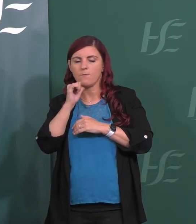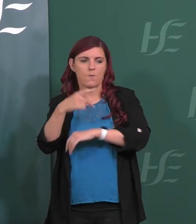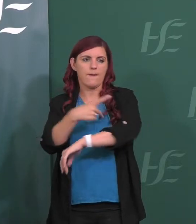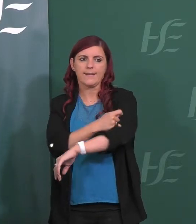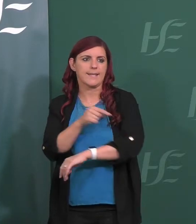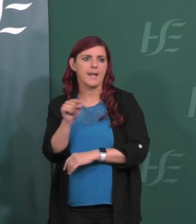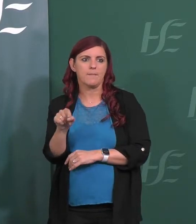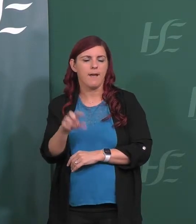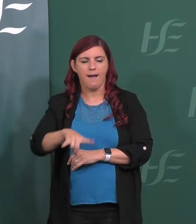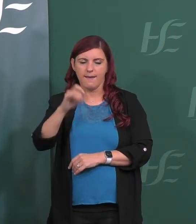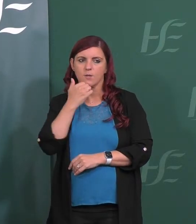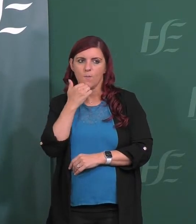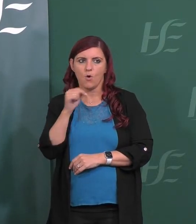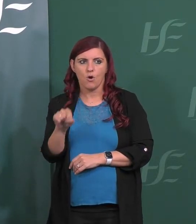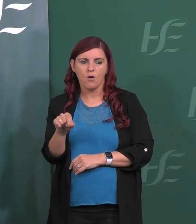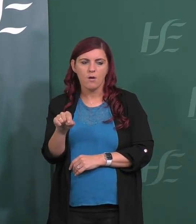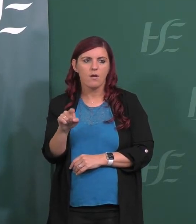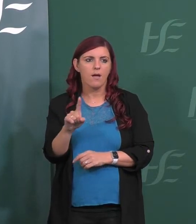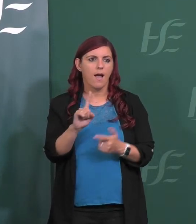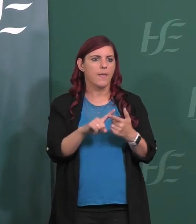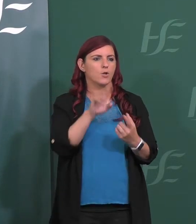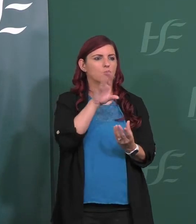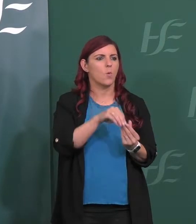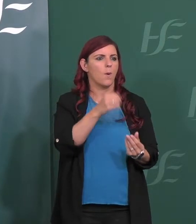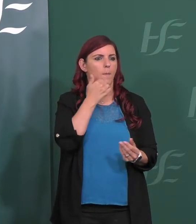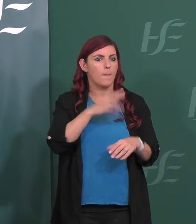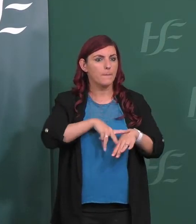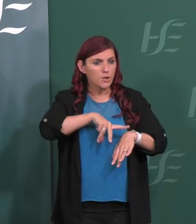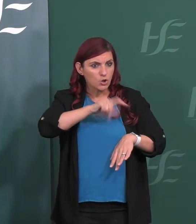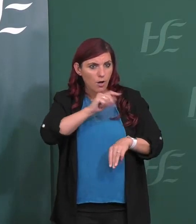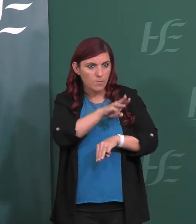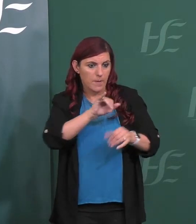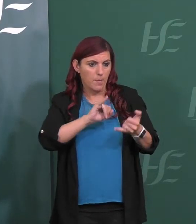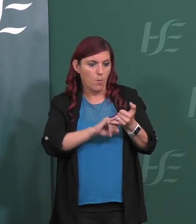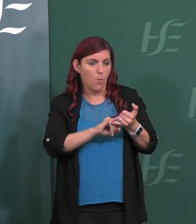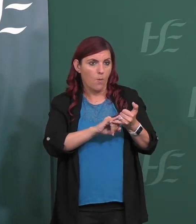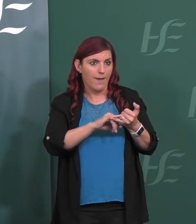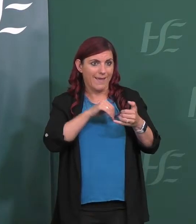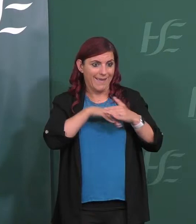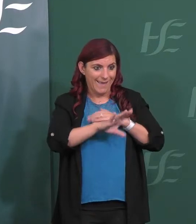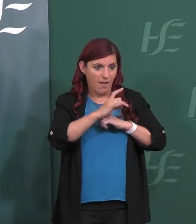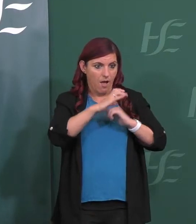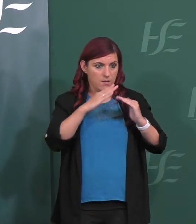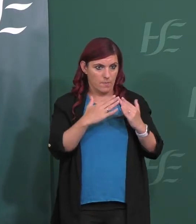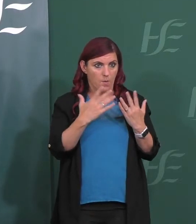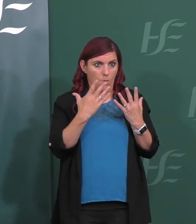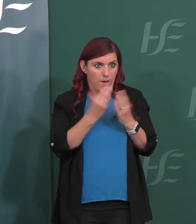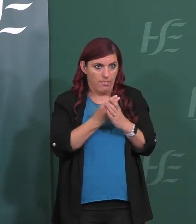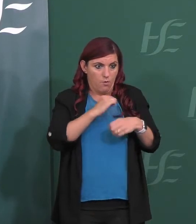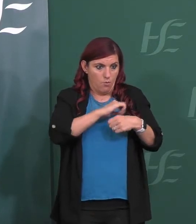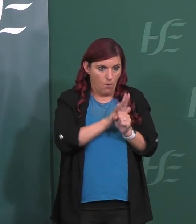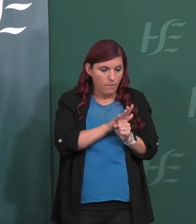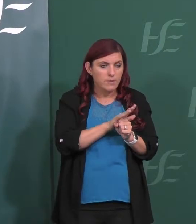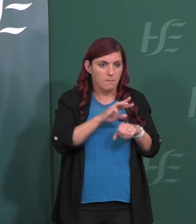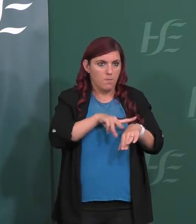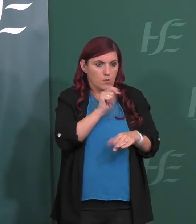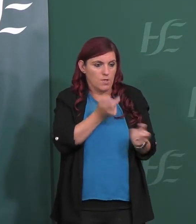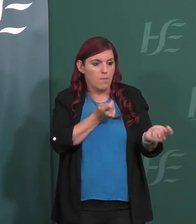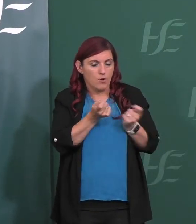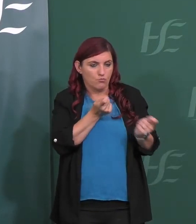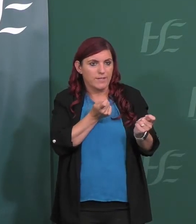COVID count of COVID patients in hospital, the vast majority are being treated for COVID, and in many cases are indeed quite